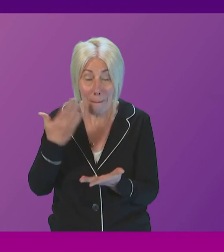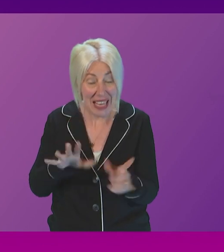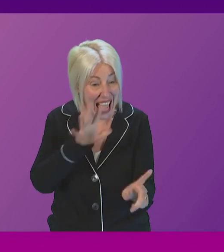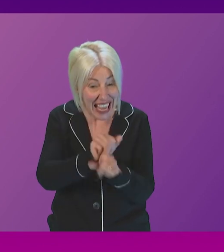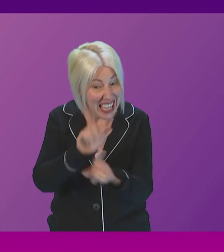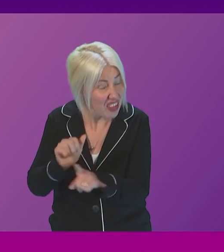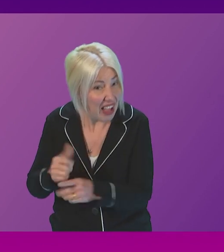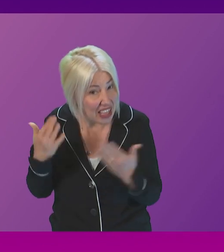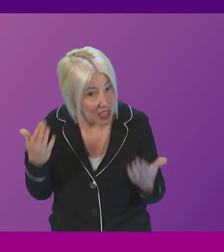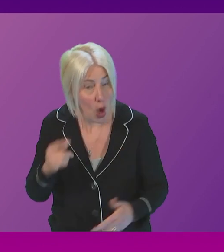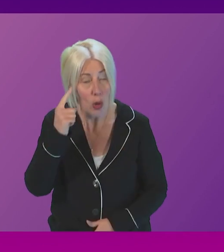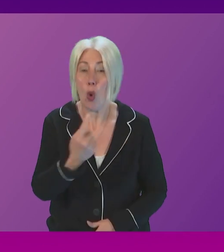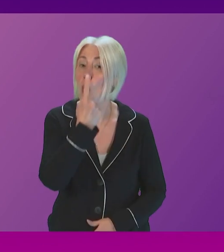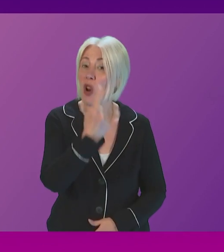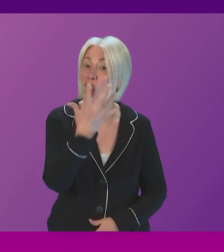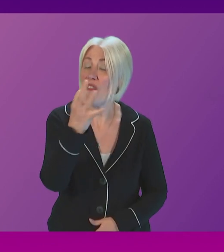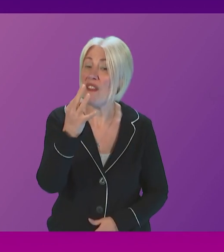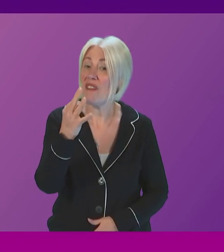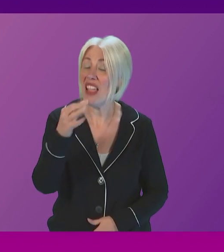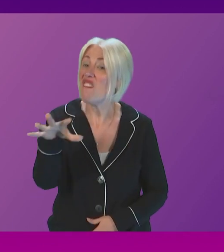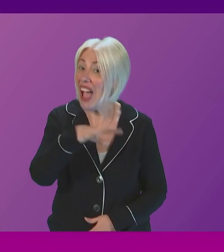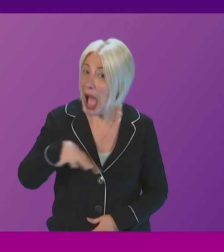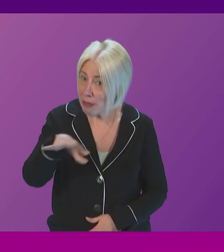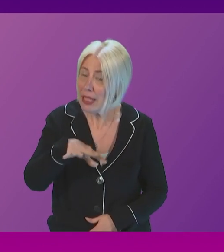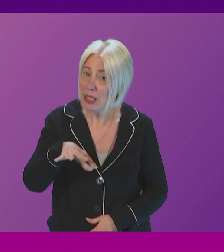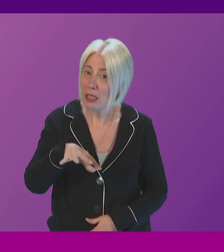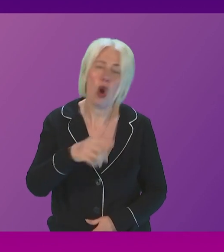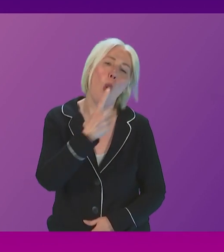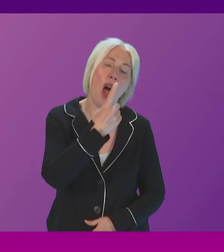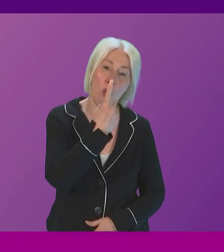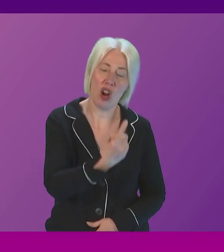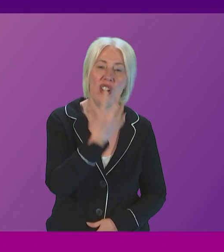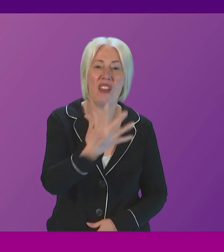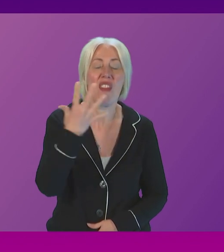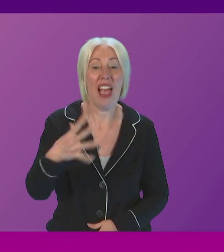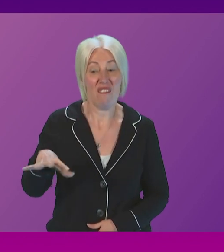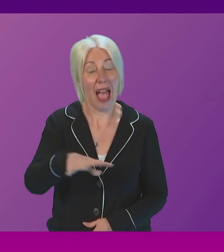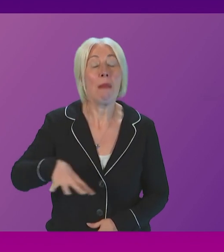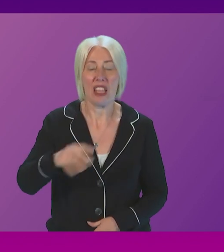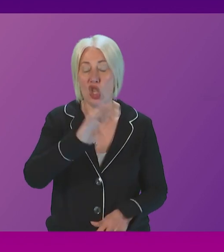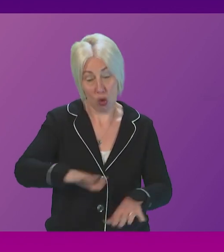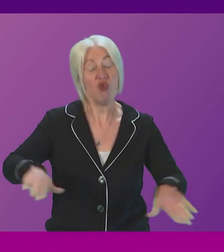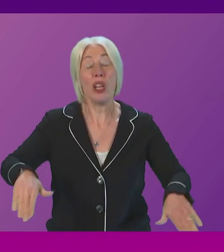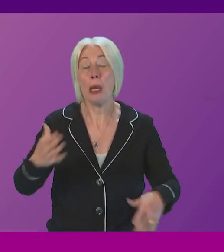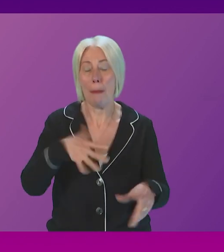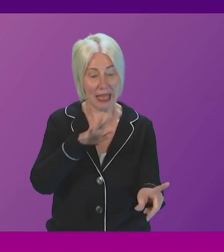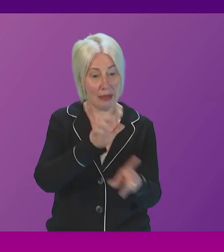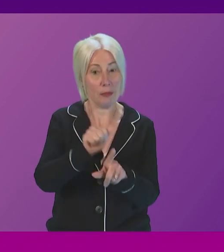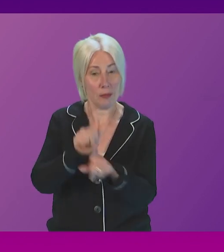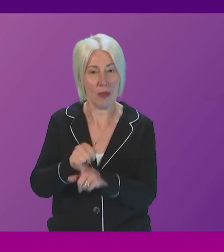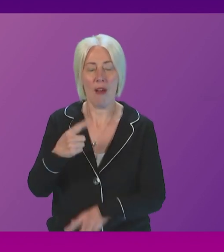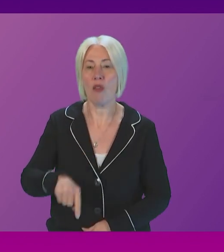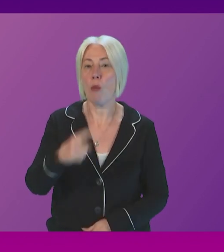And we know that there are 150 families, 155 children that had been identified from the 1